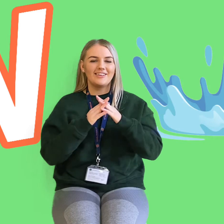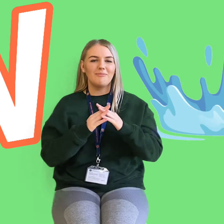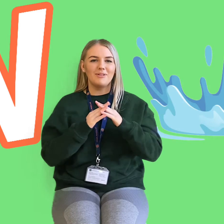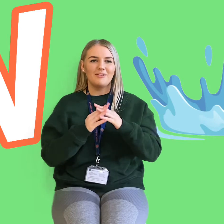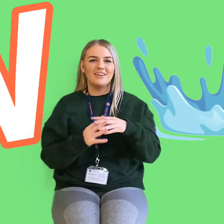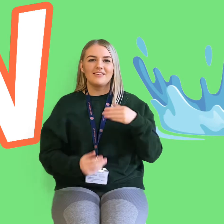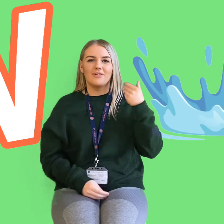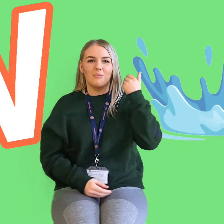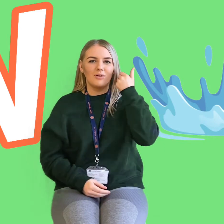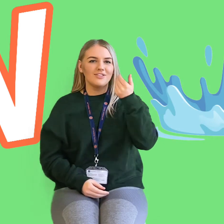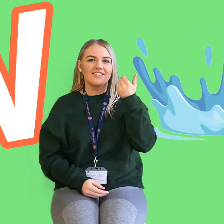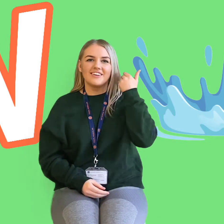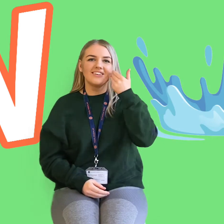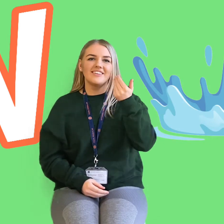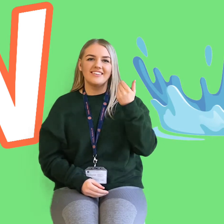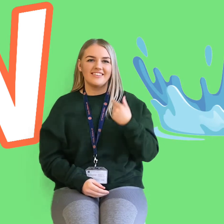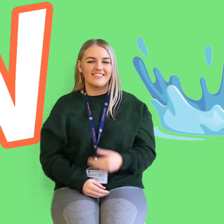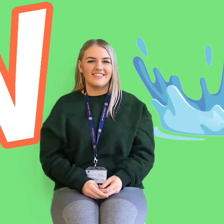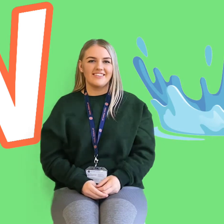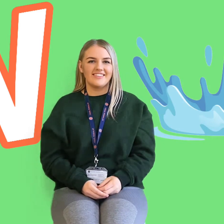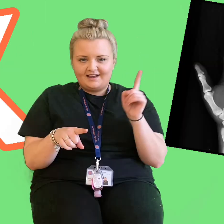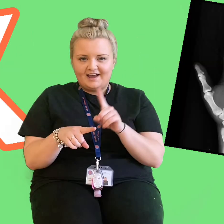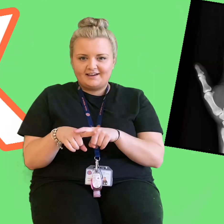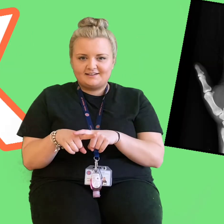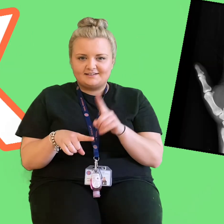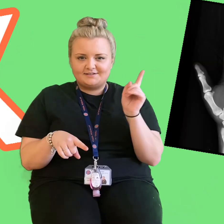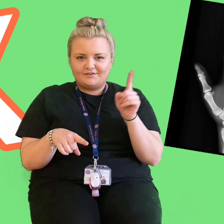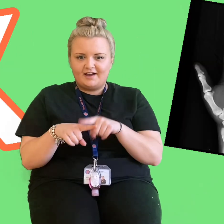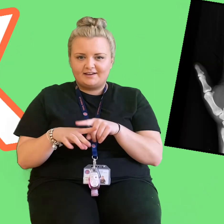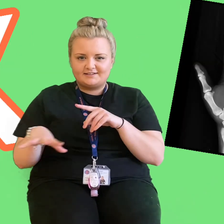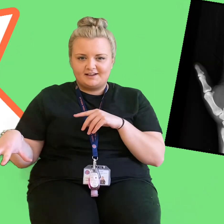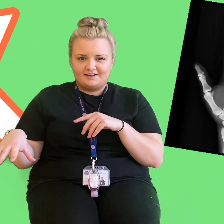W is for water. X is for X-ray.